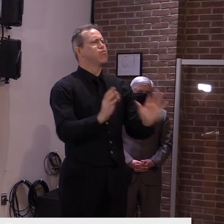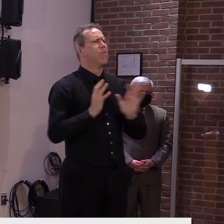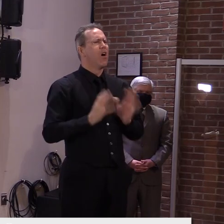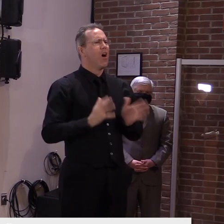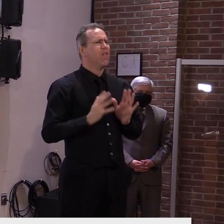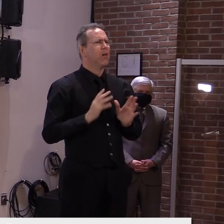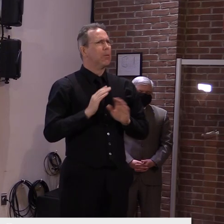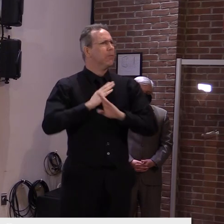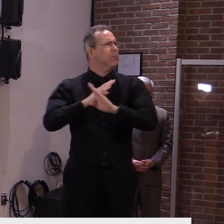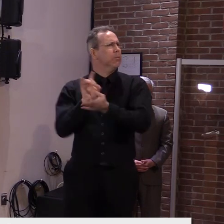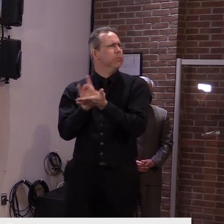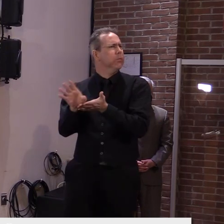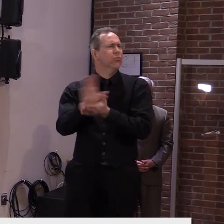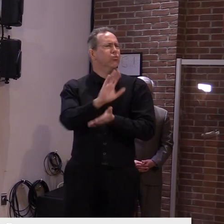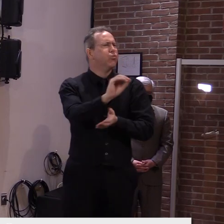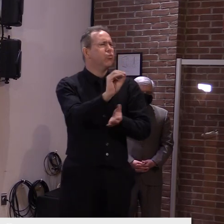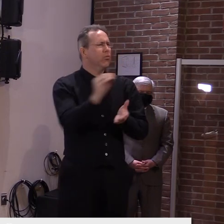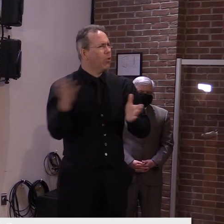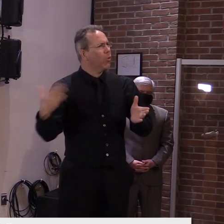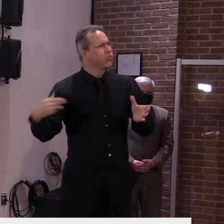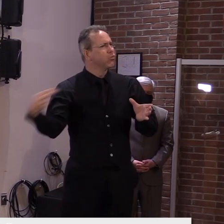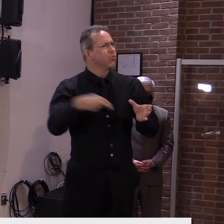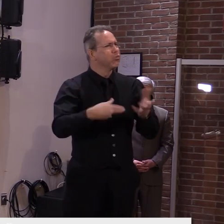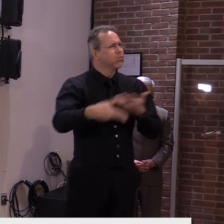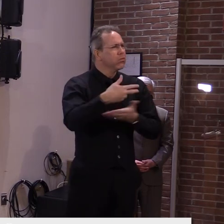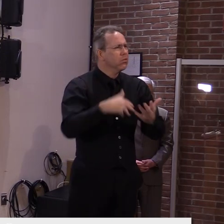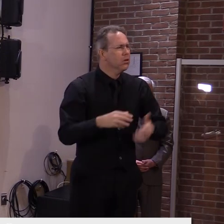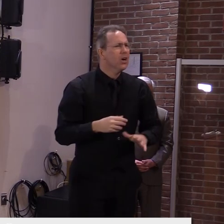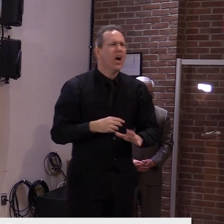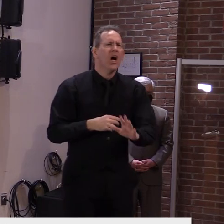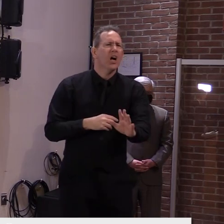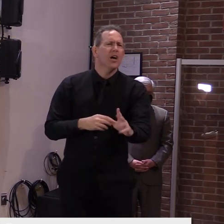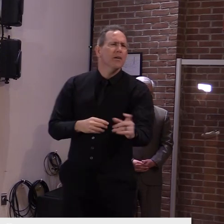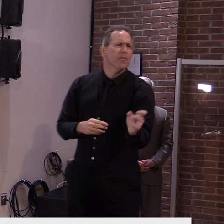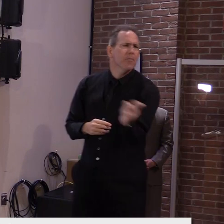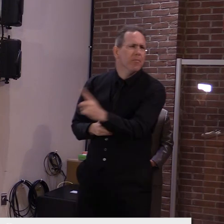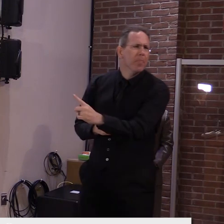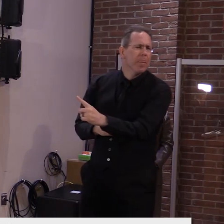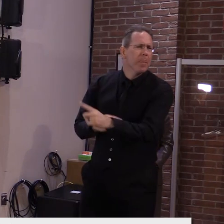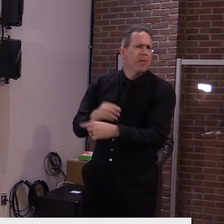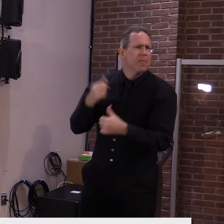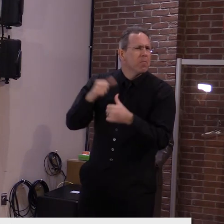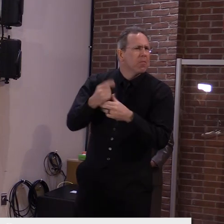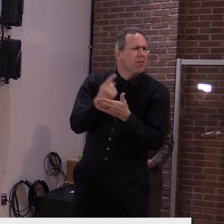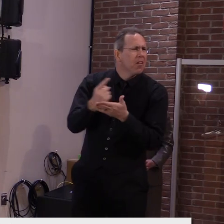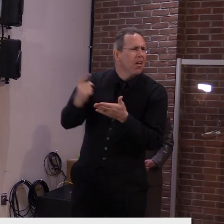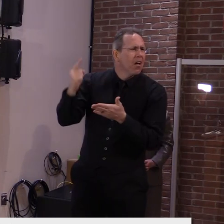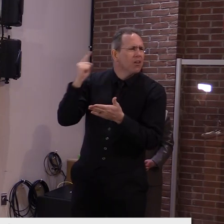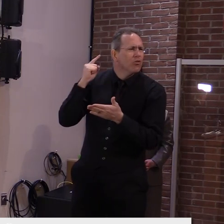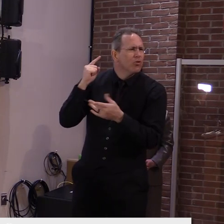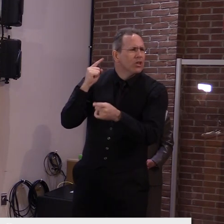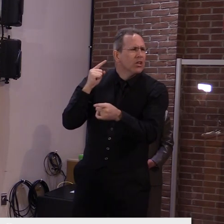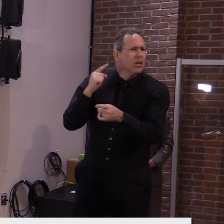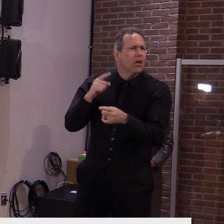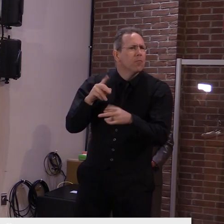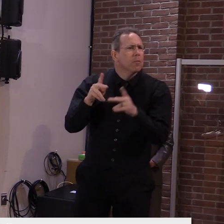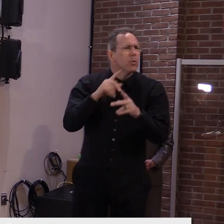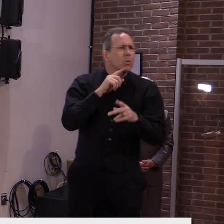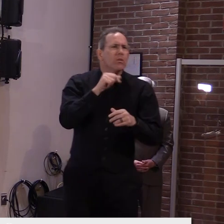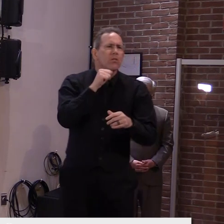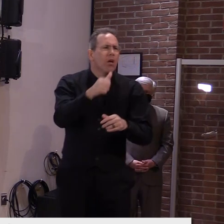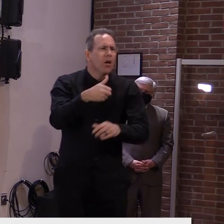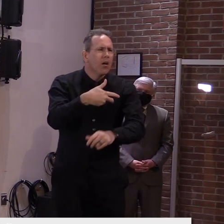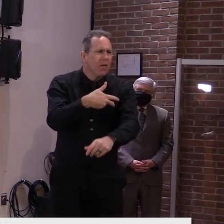does make sense. And can, I recall a week or so ago, I think you said unvaccinated people could, as with one